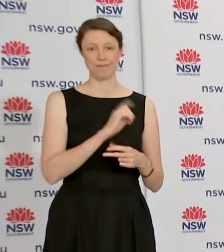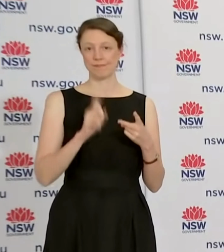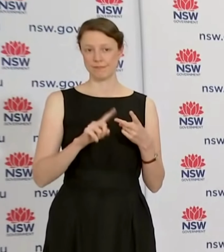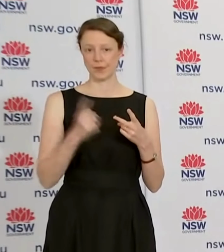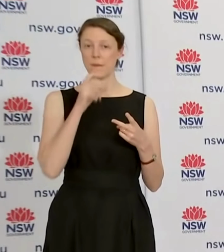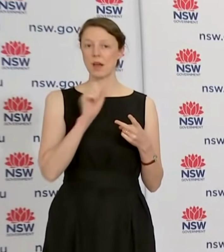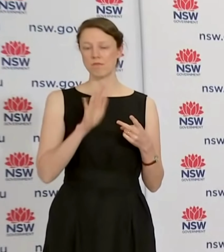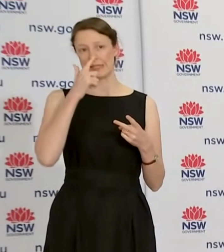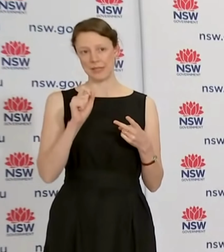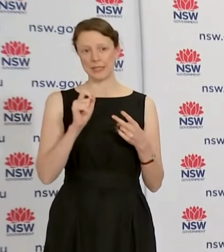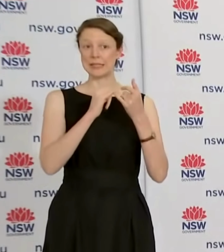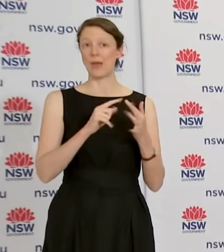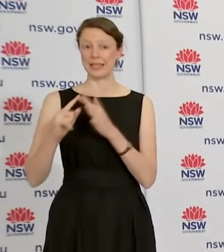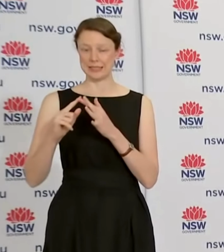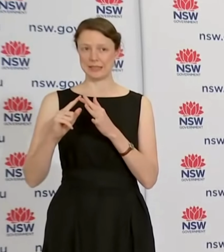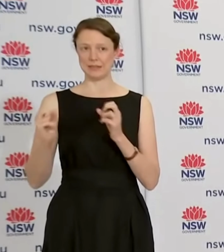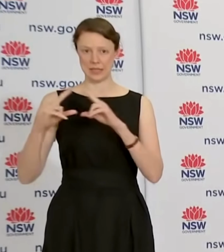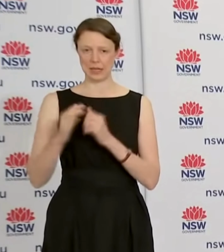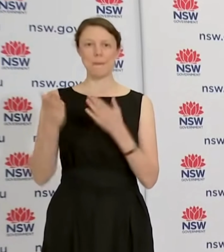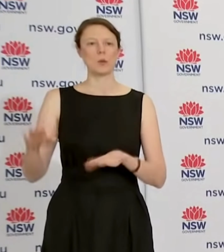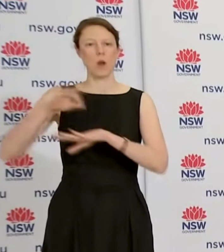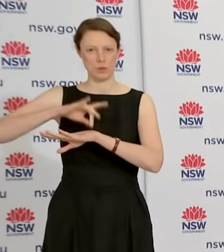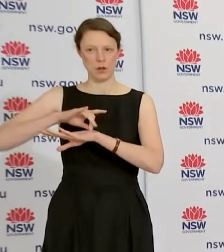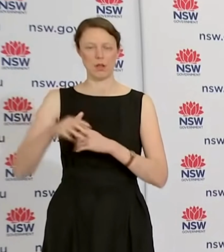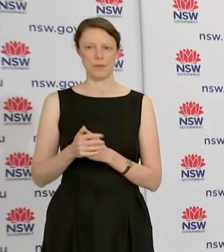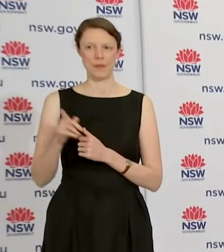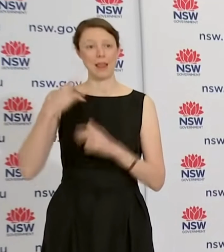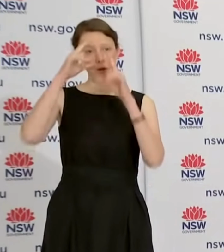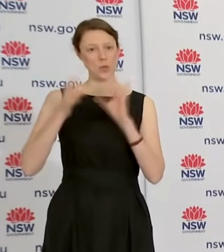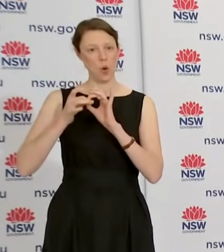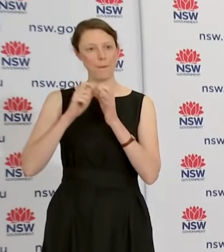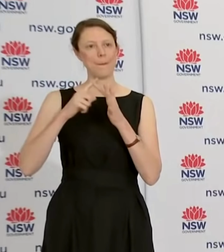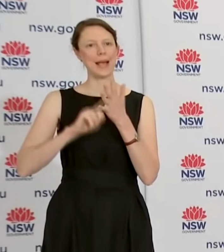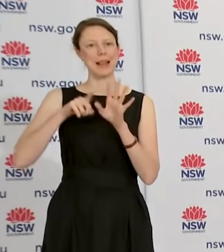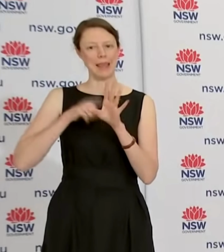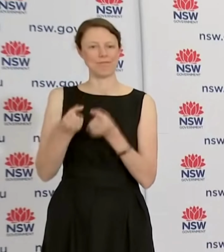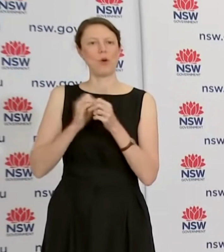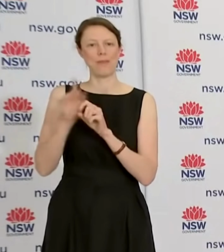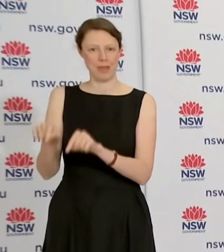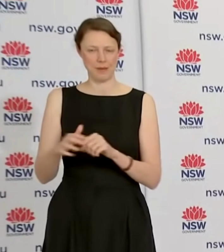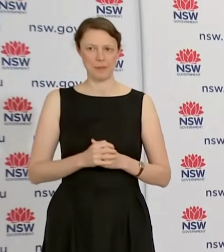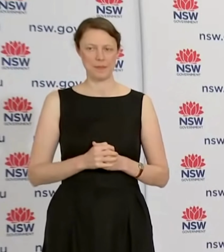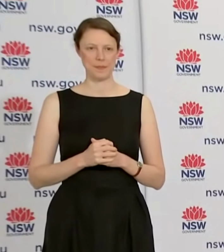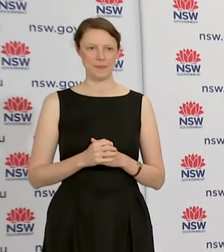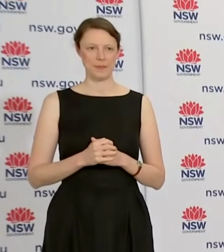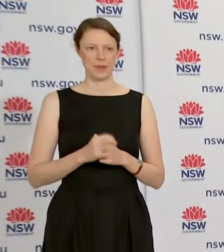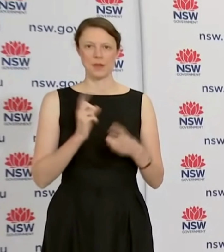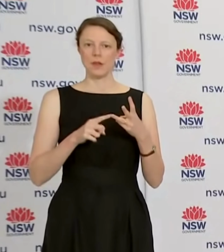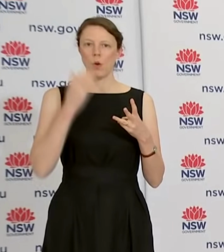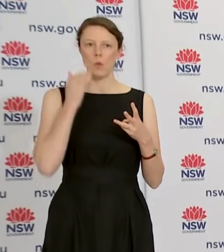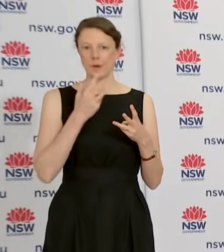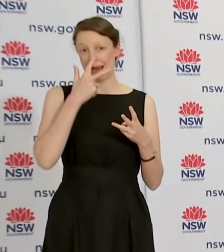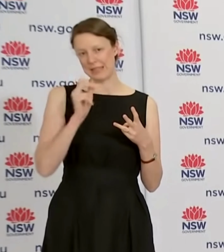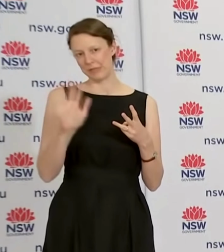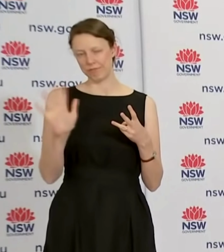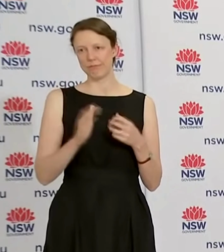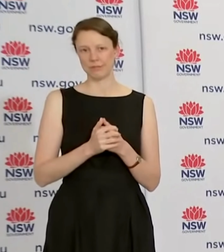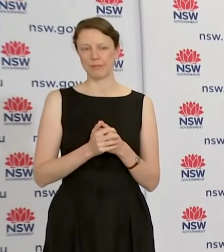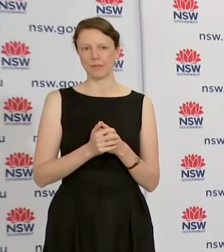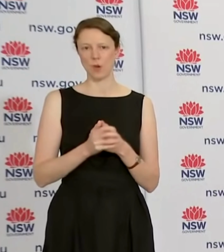man in his 70s from southeastern Sydney who died at St George Hospital. He was a resident of St George Aged Care Facility in Bexley where he acquired his infection. A woman in her 80s also passed